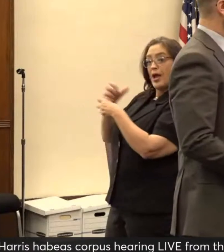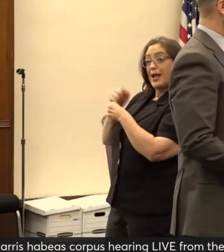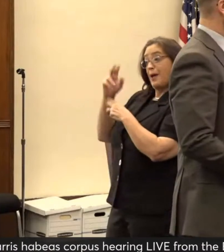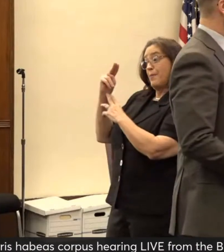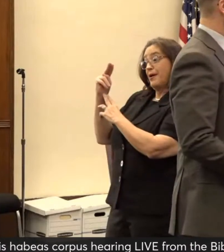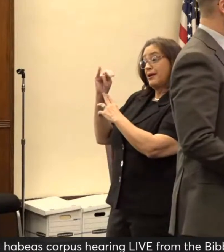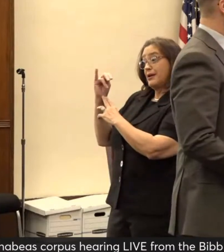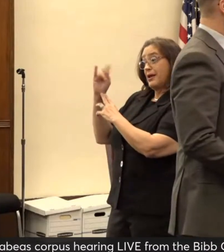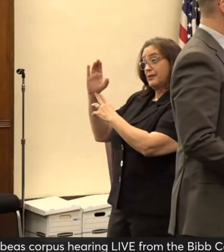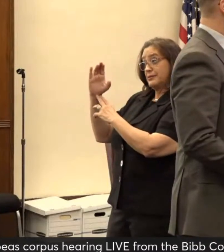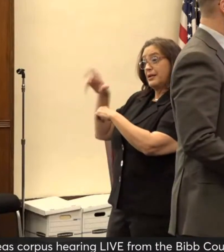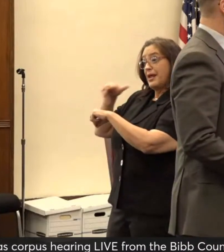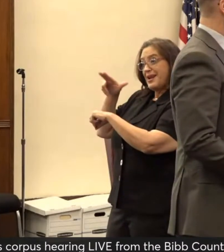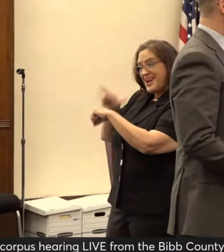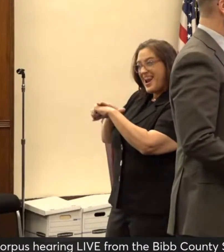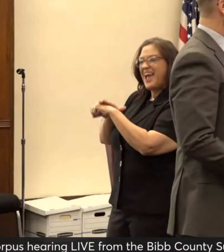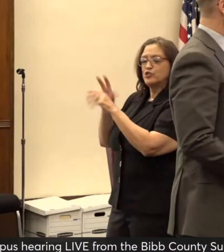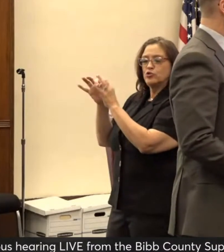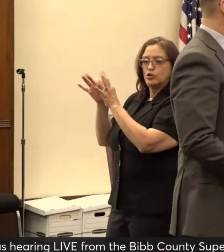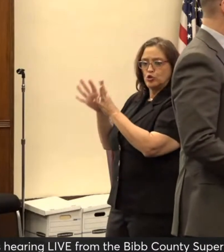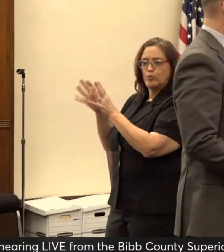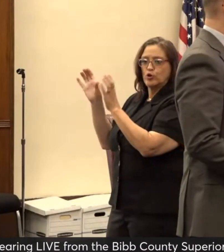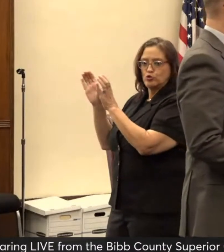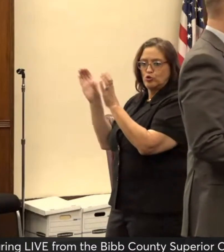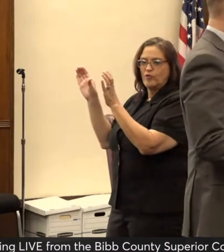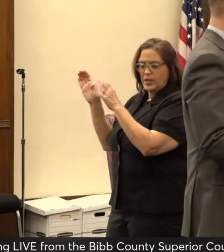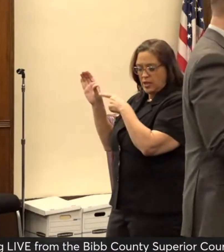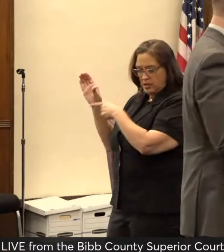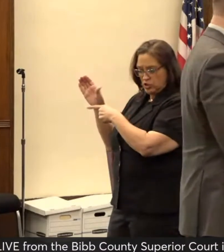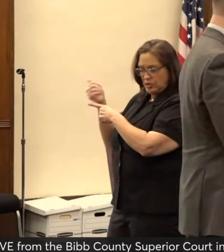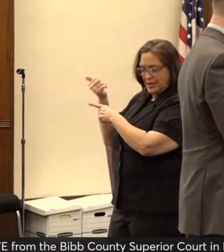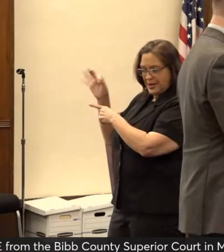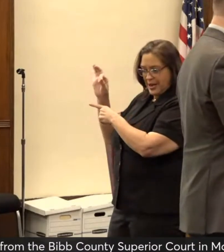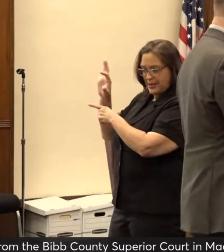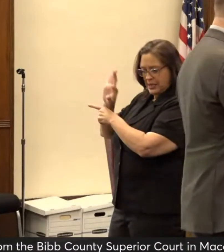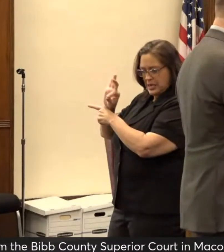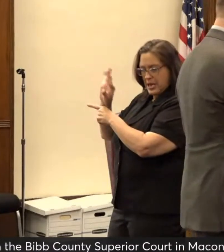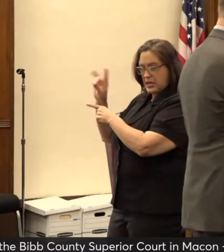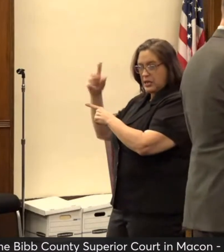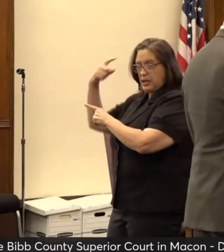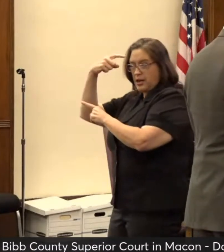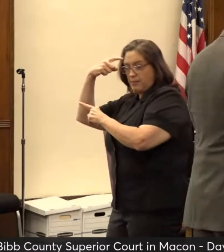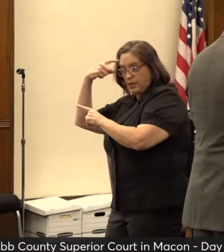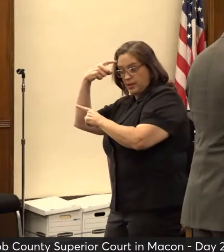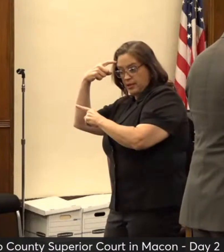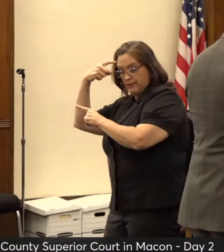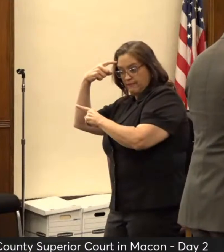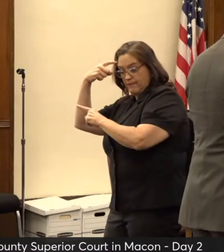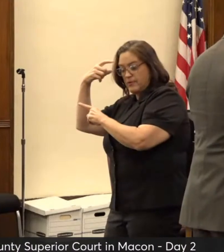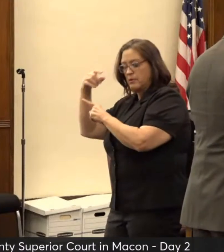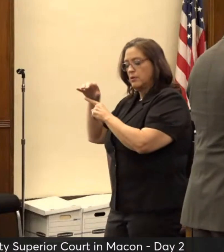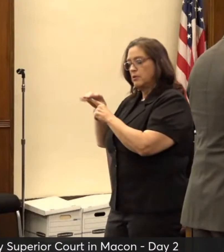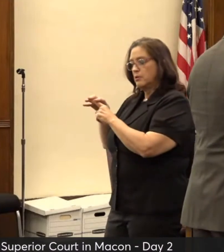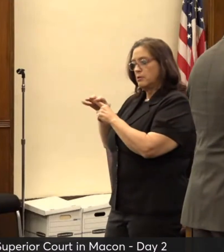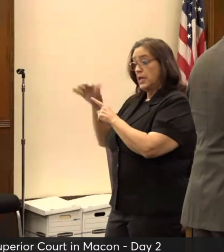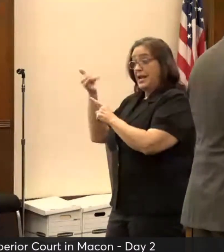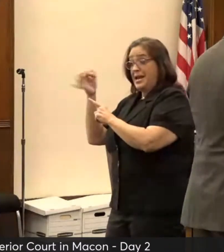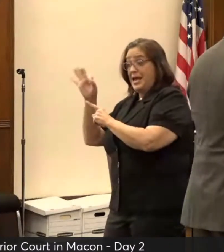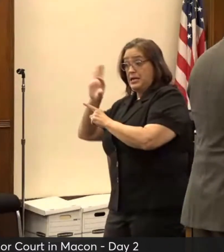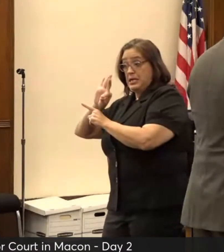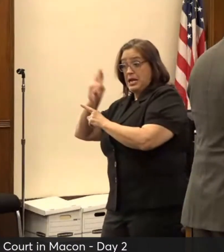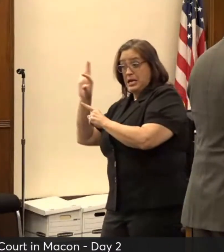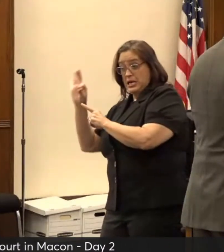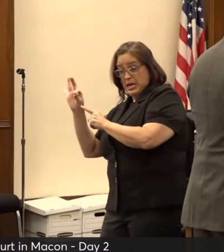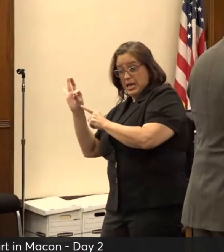Deaf certification in 1998, I believe. And then in 1999, I got